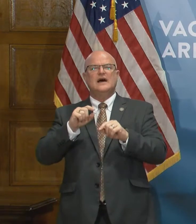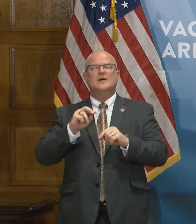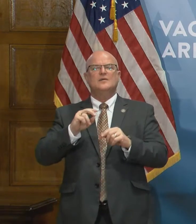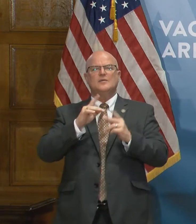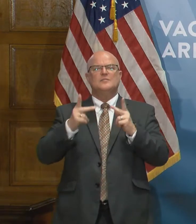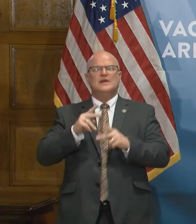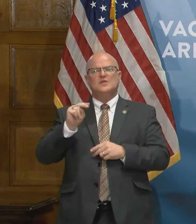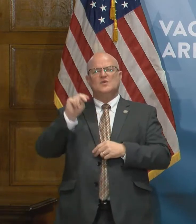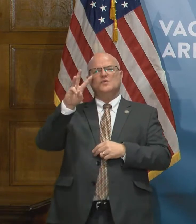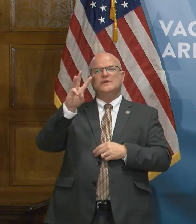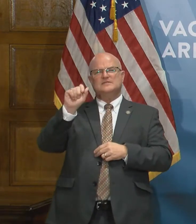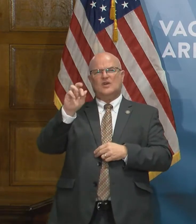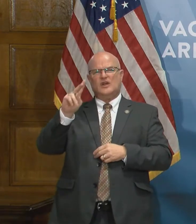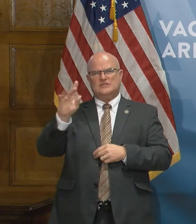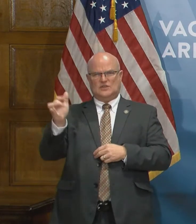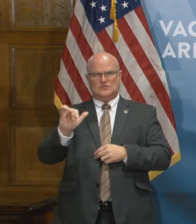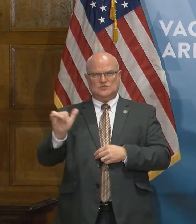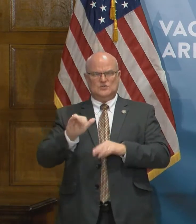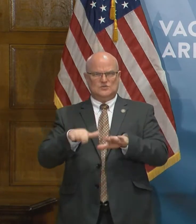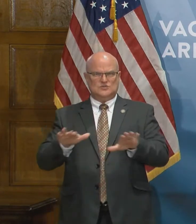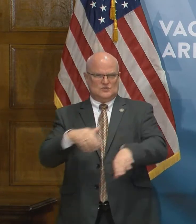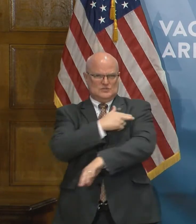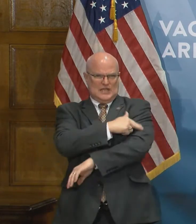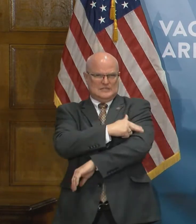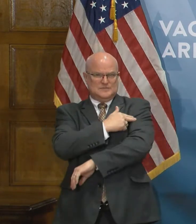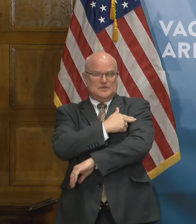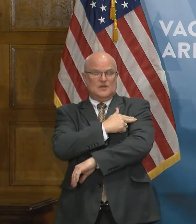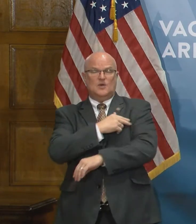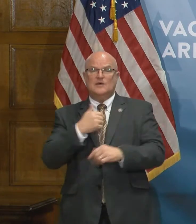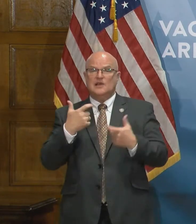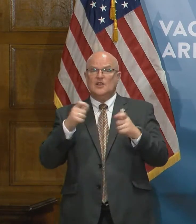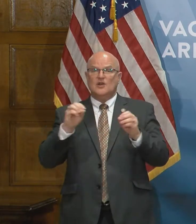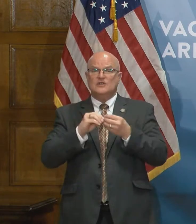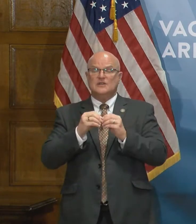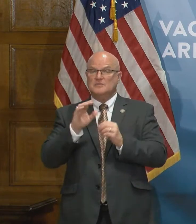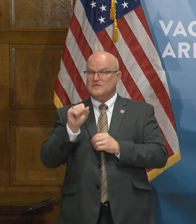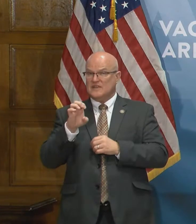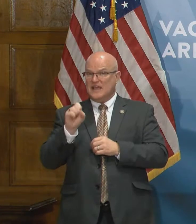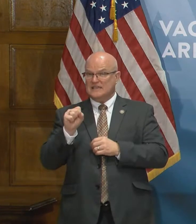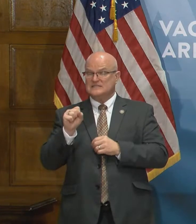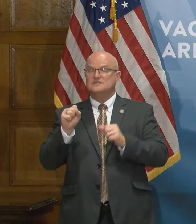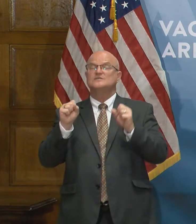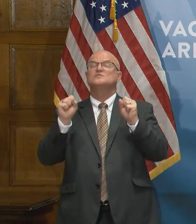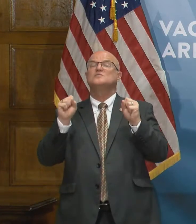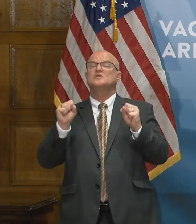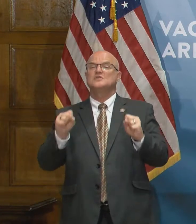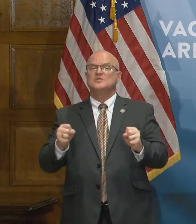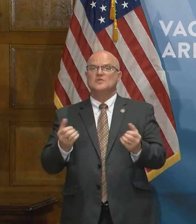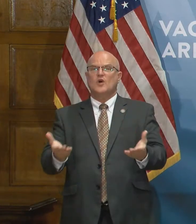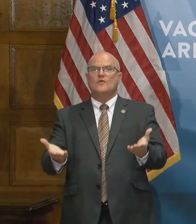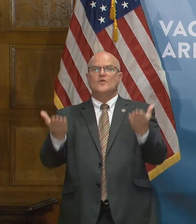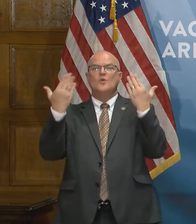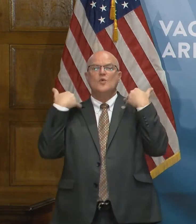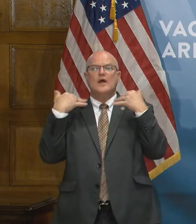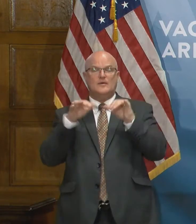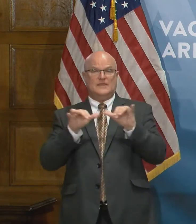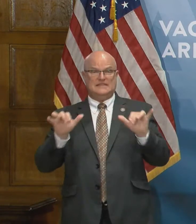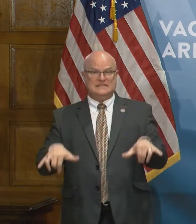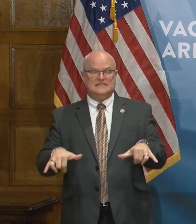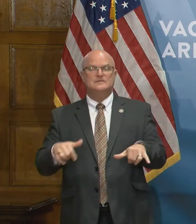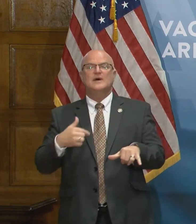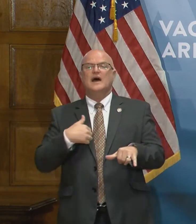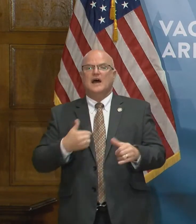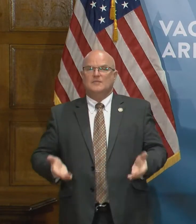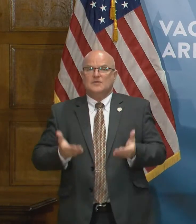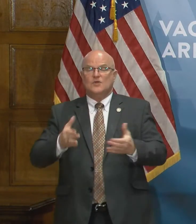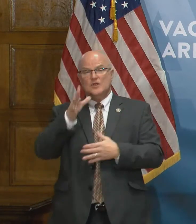Northwest Arkansas. So there is a chance that with a larger number of cases, we could overwhelm that system. I'm